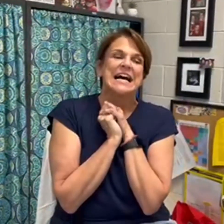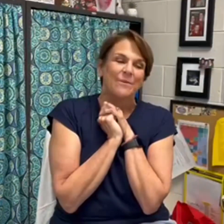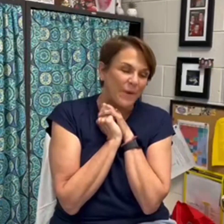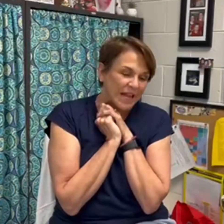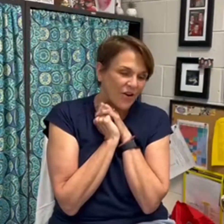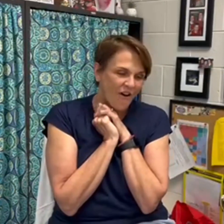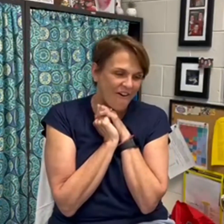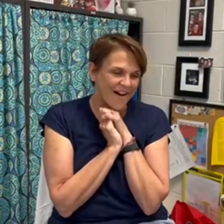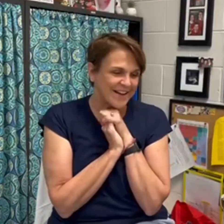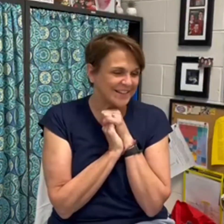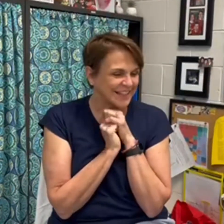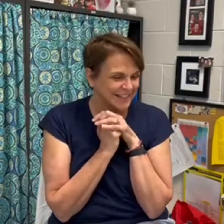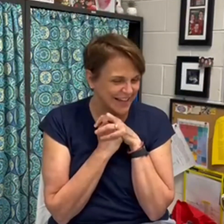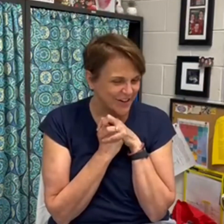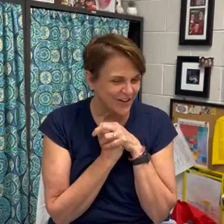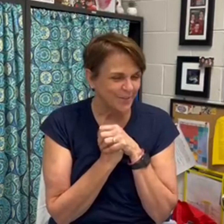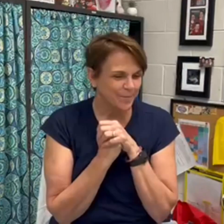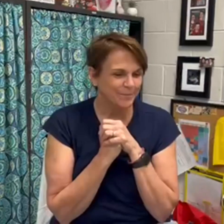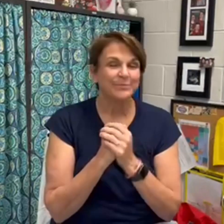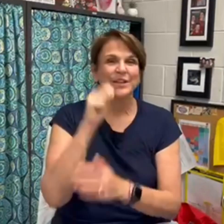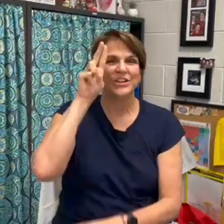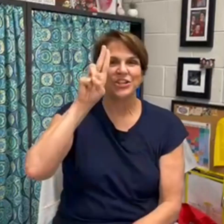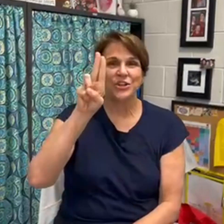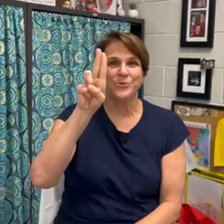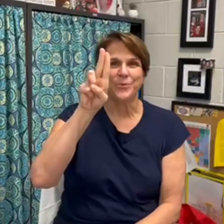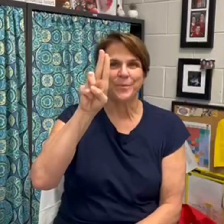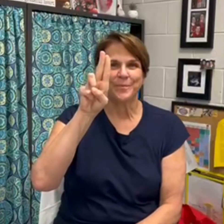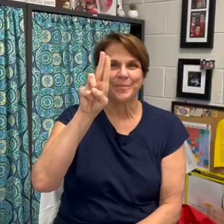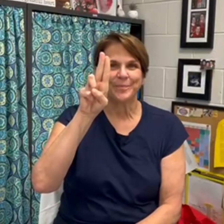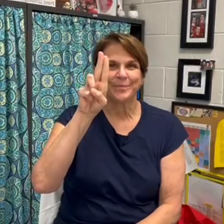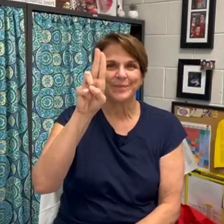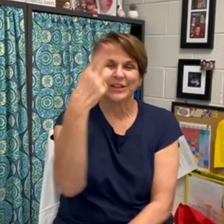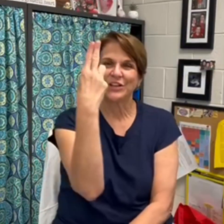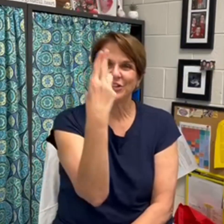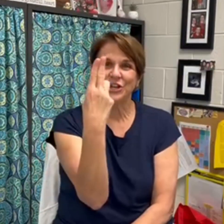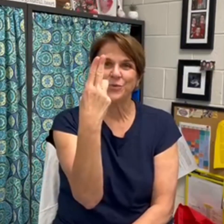We are on the letter U. U.